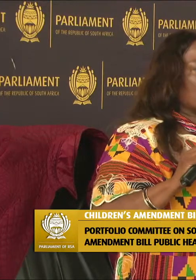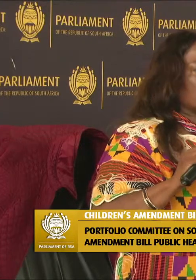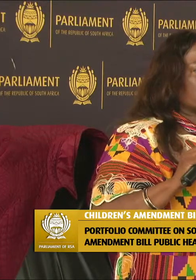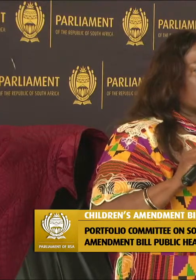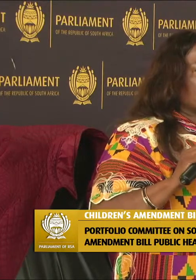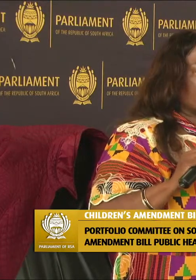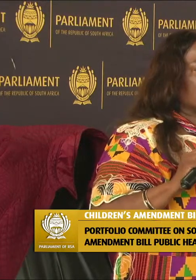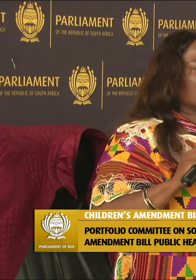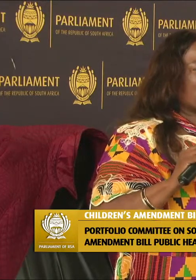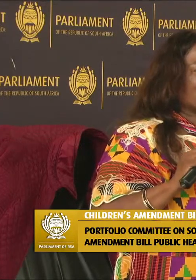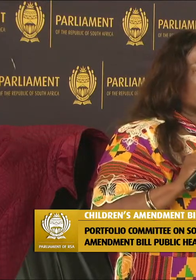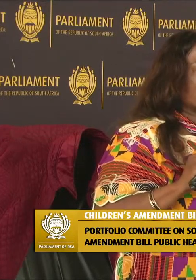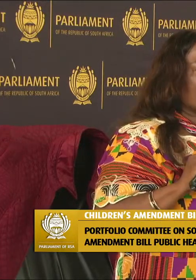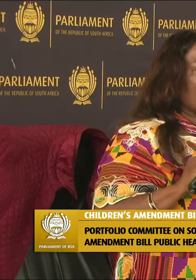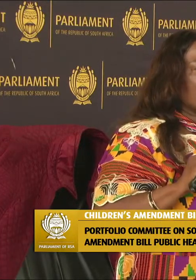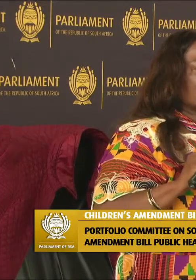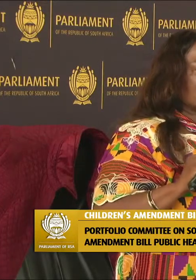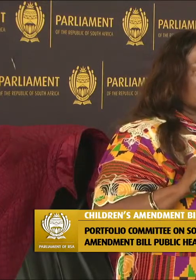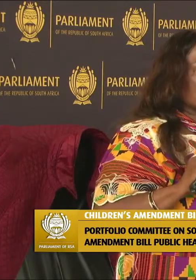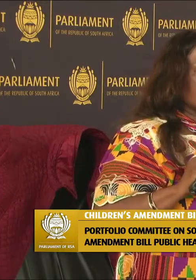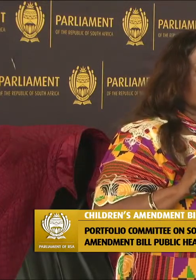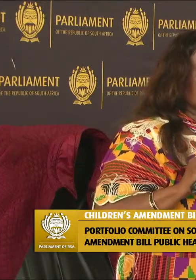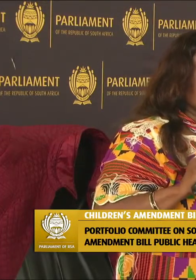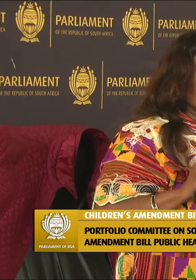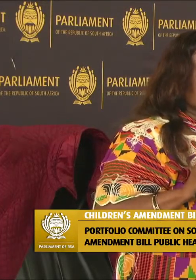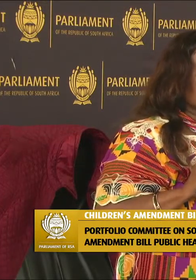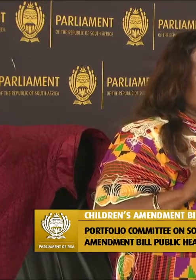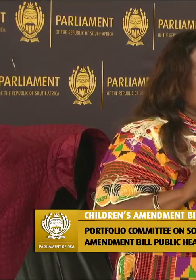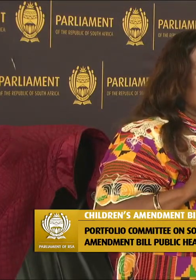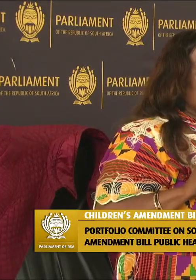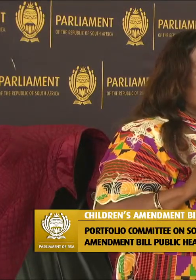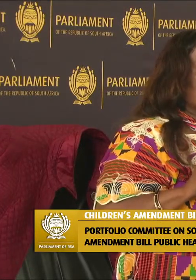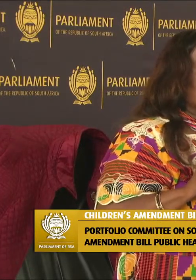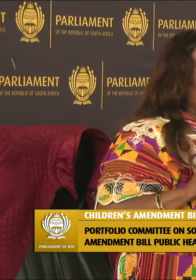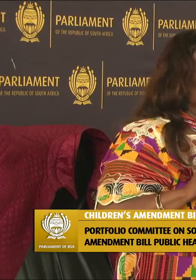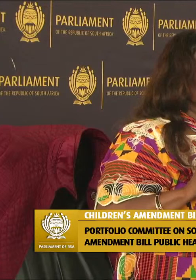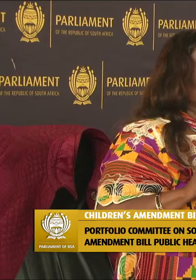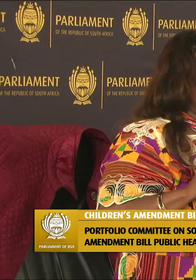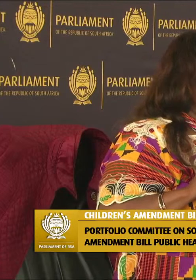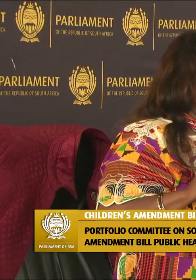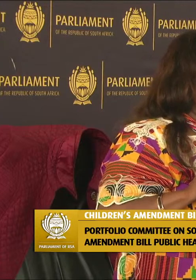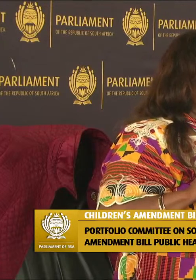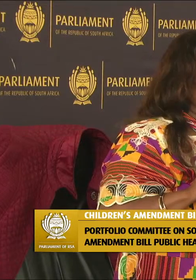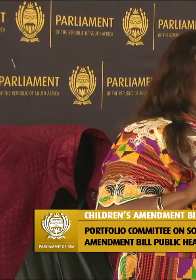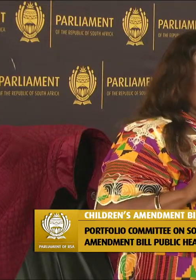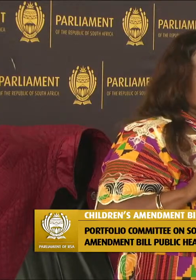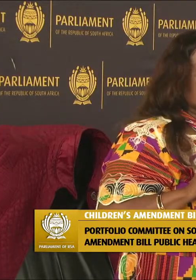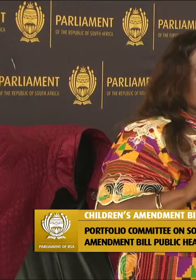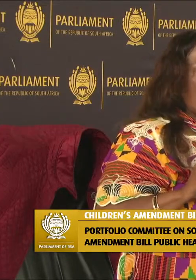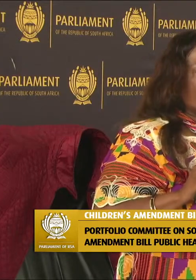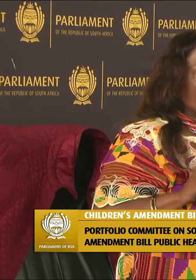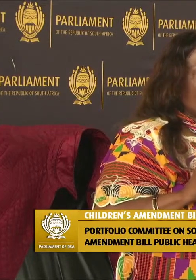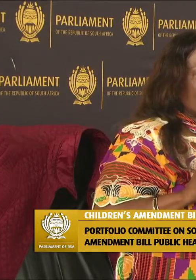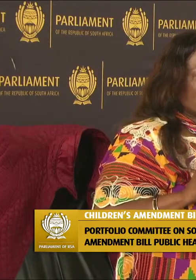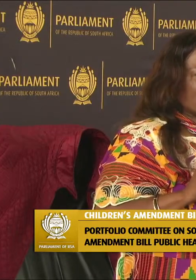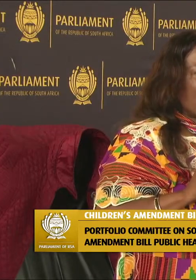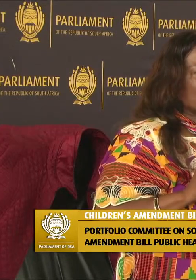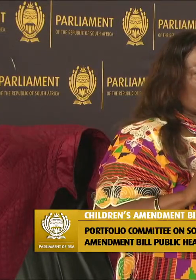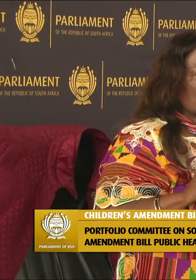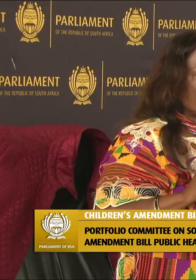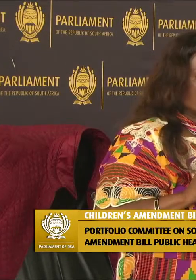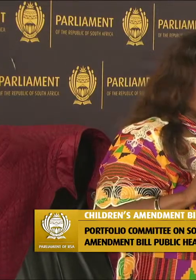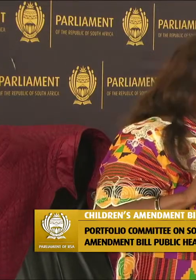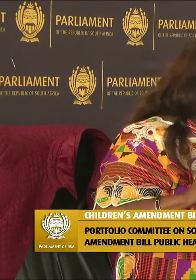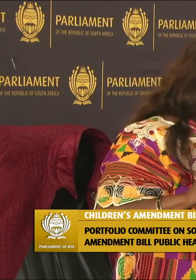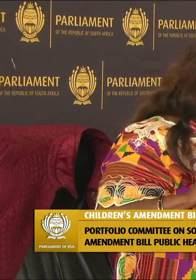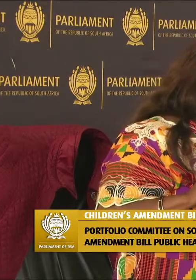esisihlomelo mthetho siyancedisana ne-situations ezinjalo ukuba sinqandane nazo sizikondeme zingabi